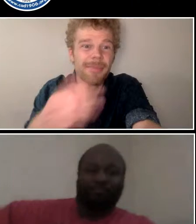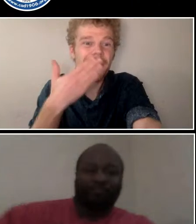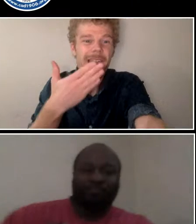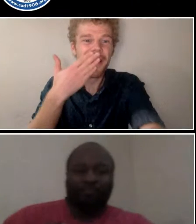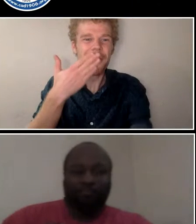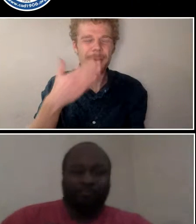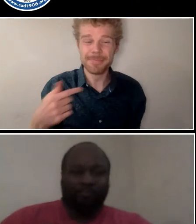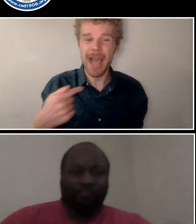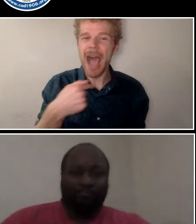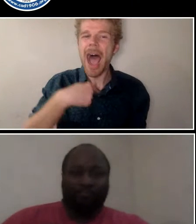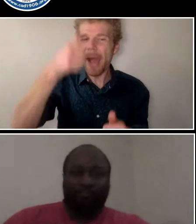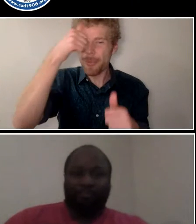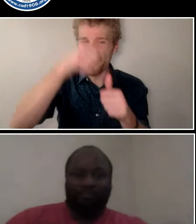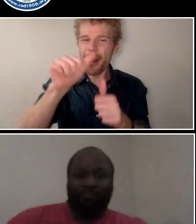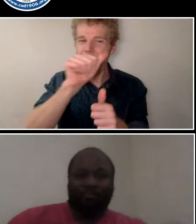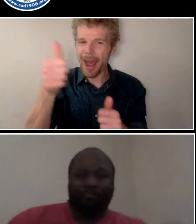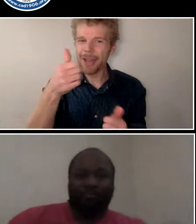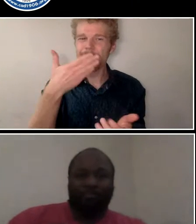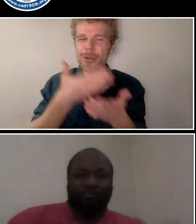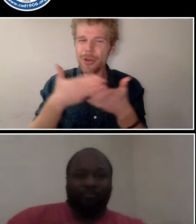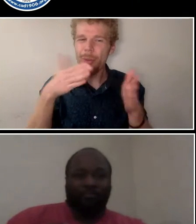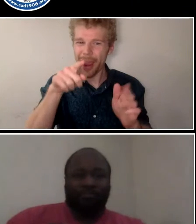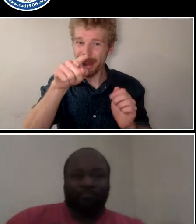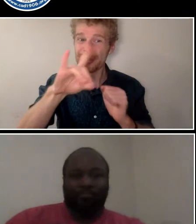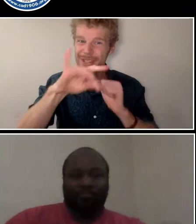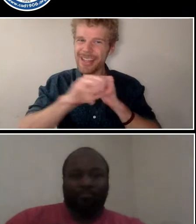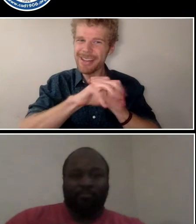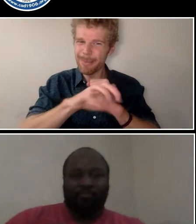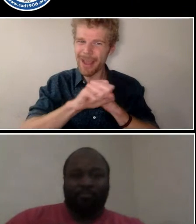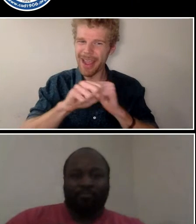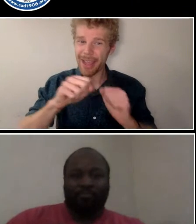I was being creative, yeah.